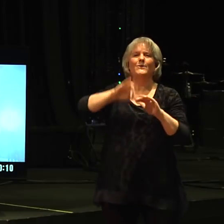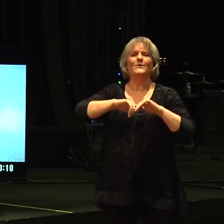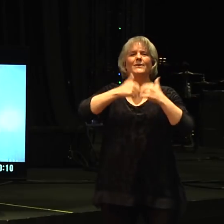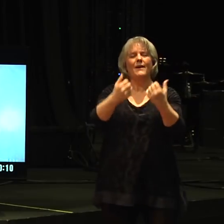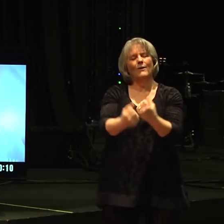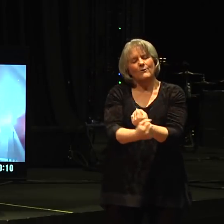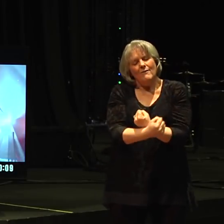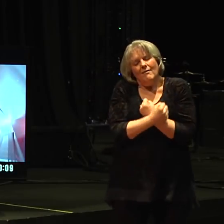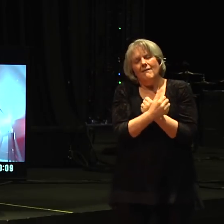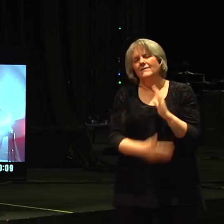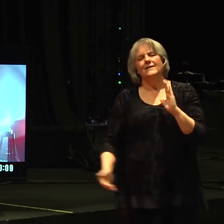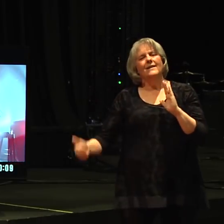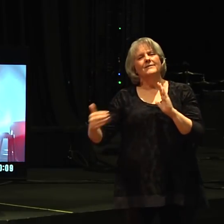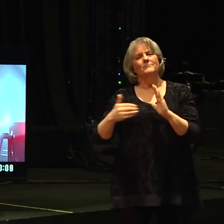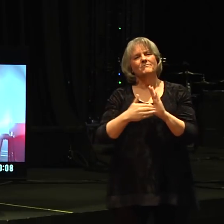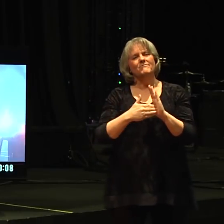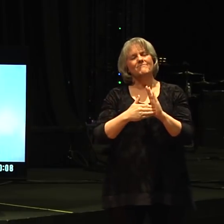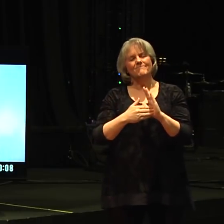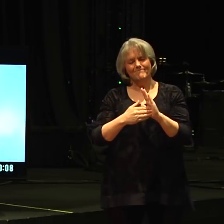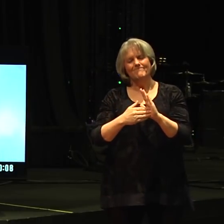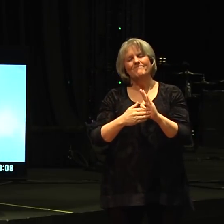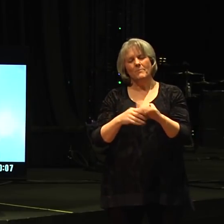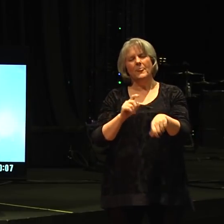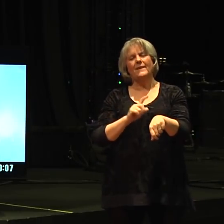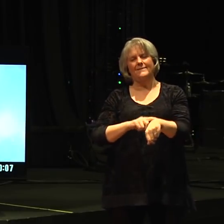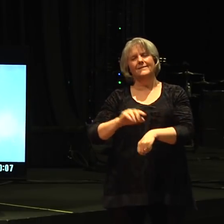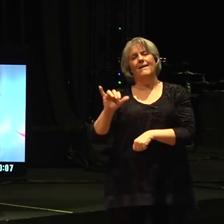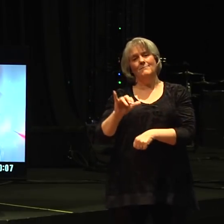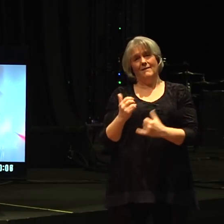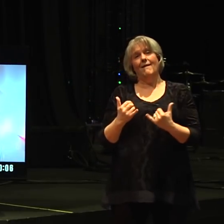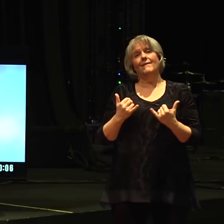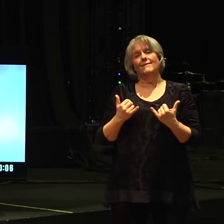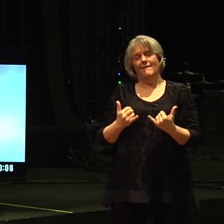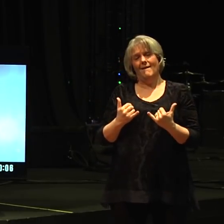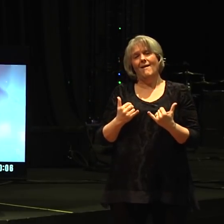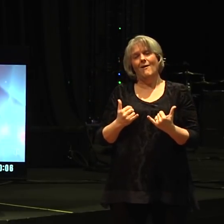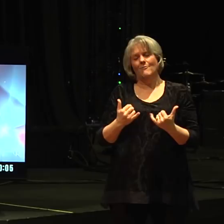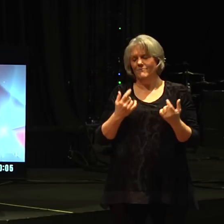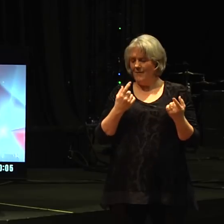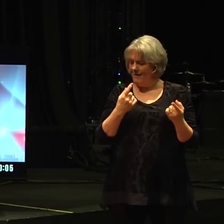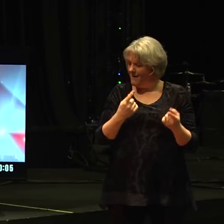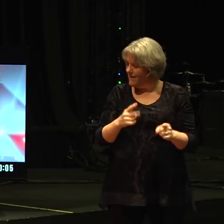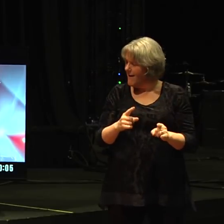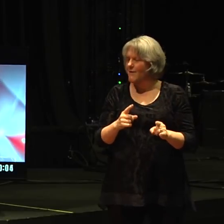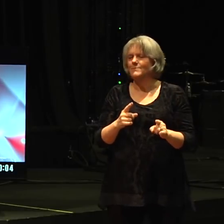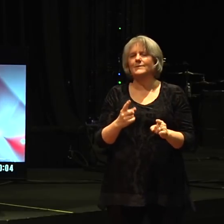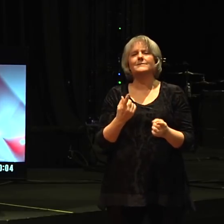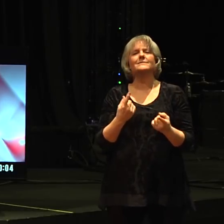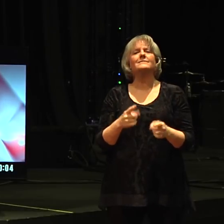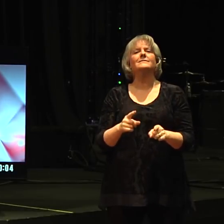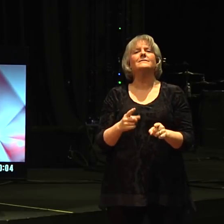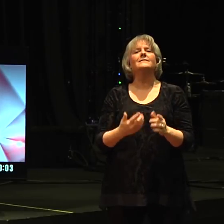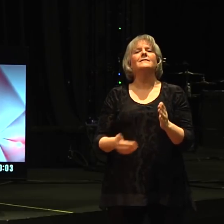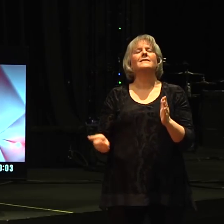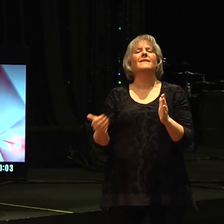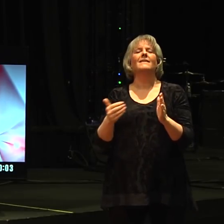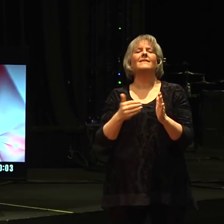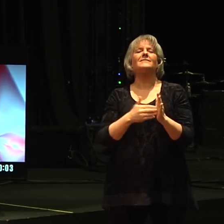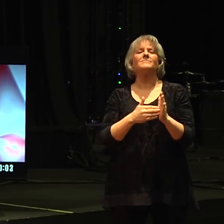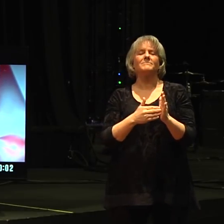these you learn to love again. Oh, it's times like these, time and